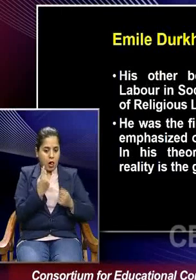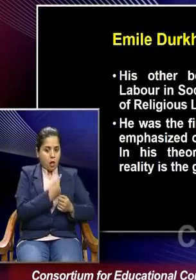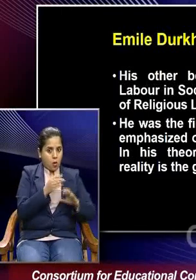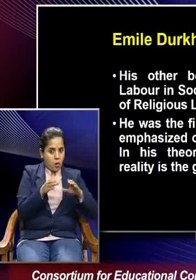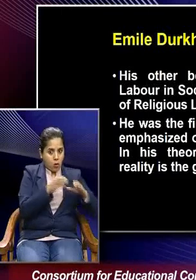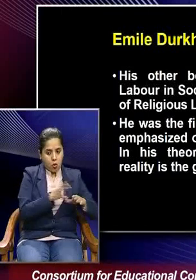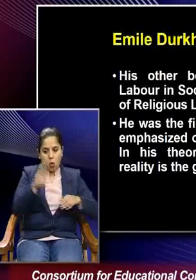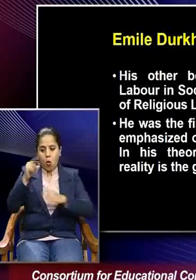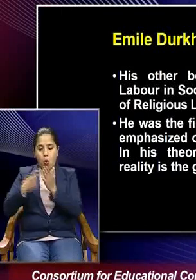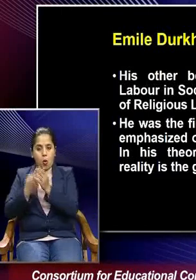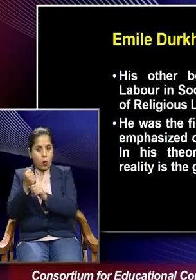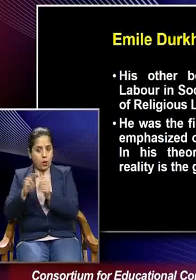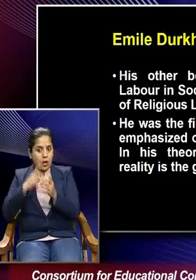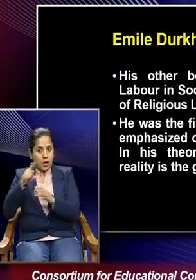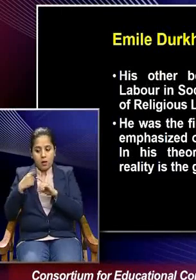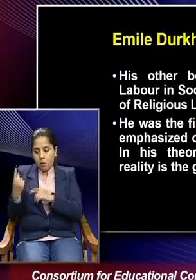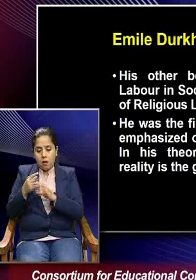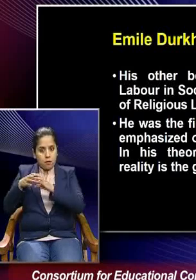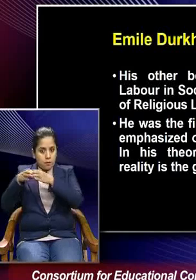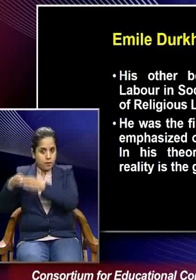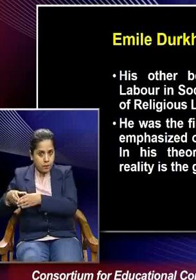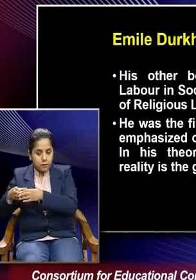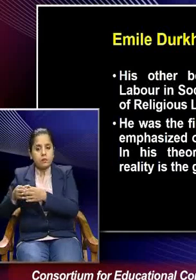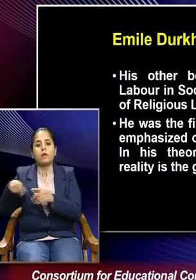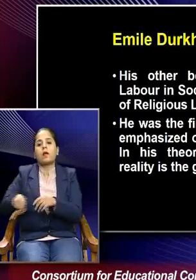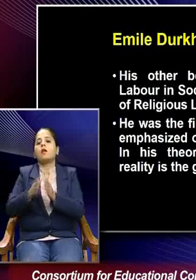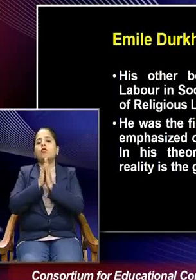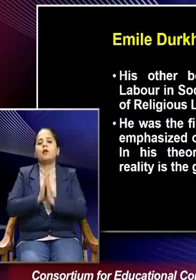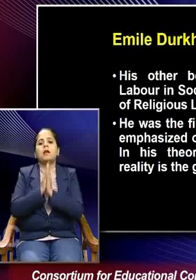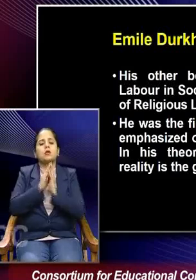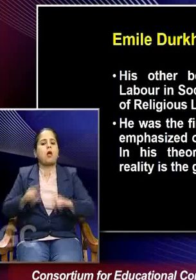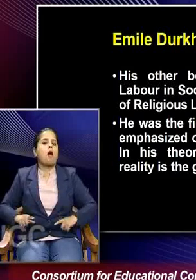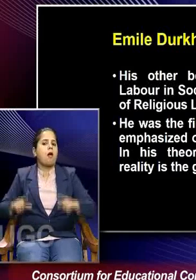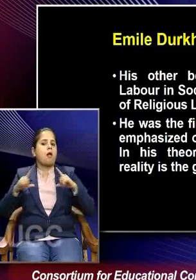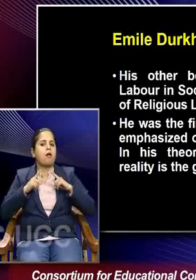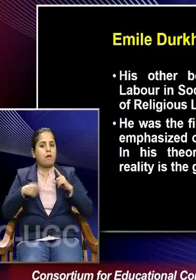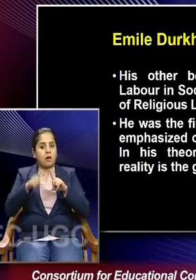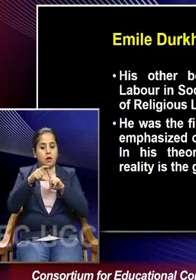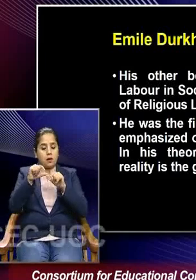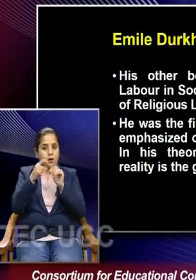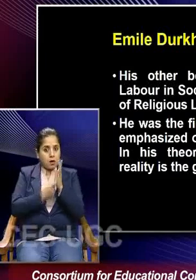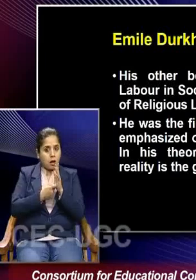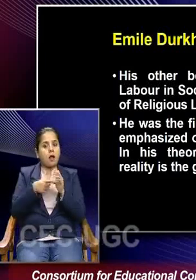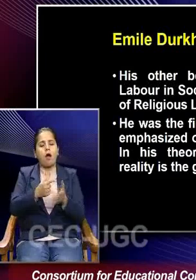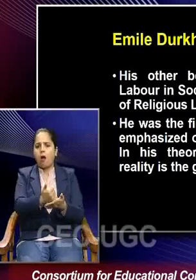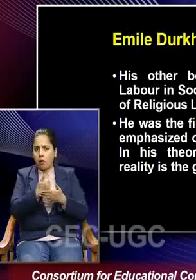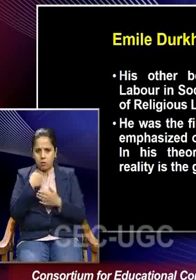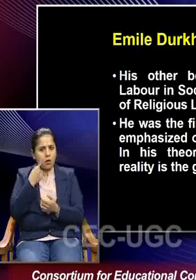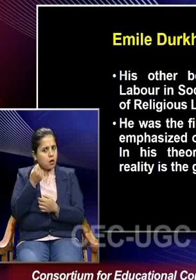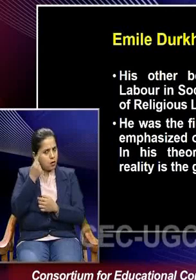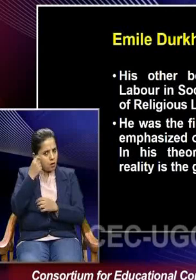solidarity. In his work, The Elementary Forms of Religious Life, Durkheim will help us to